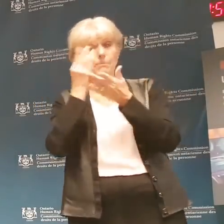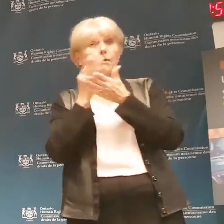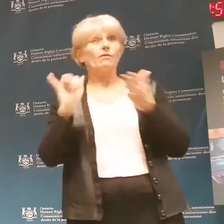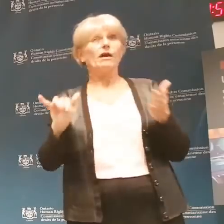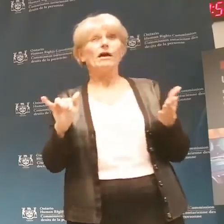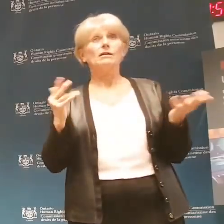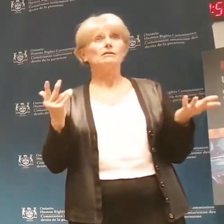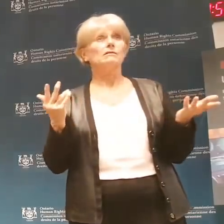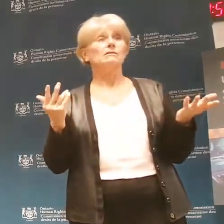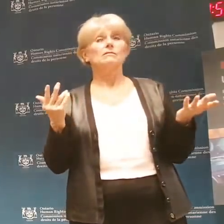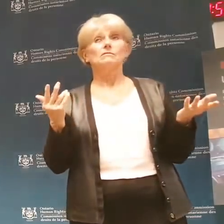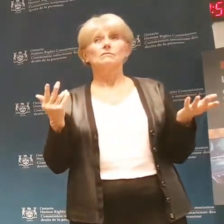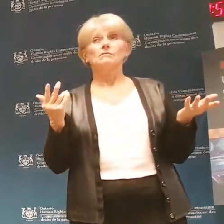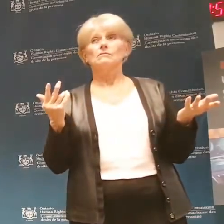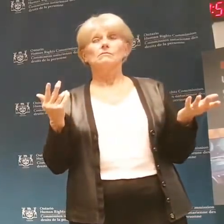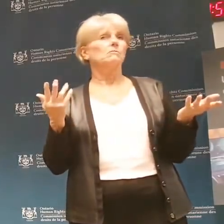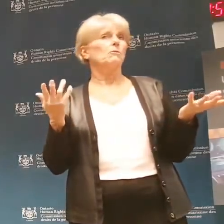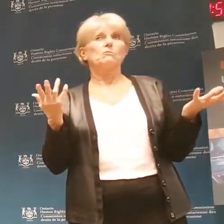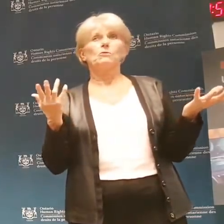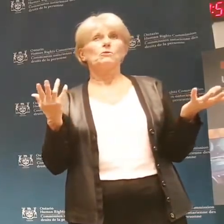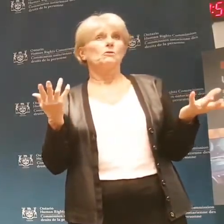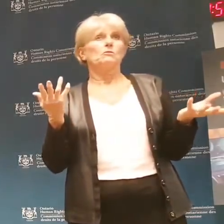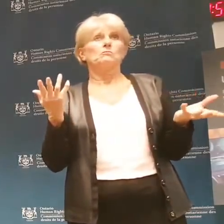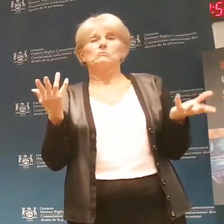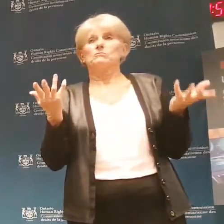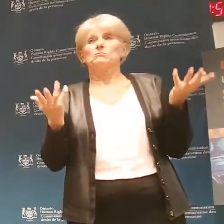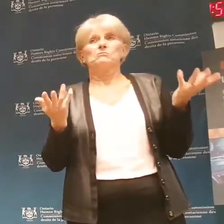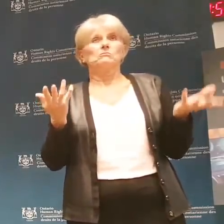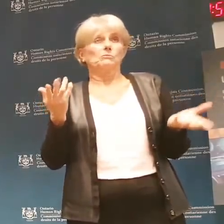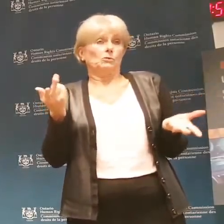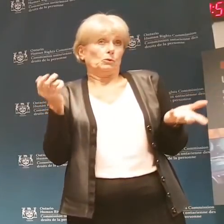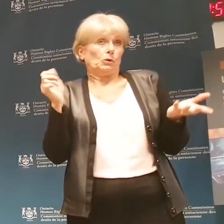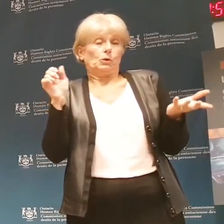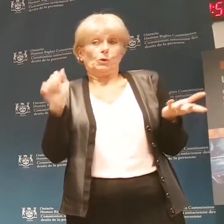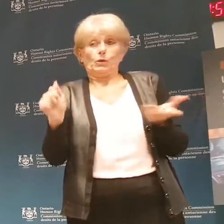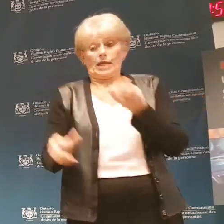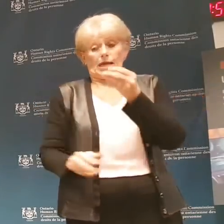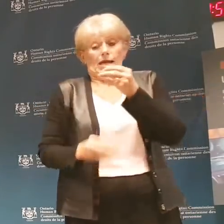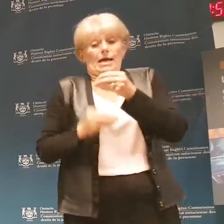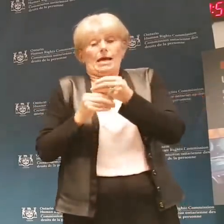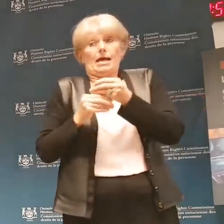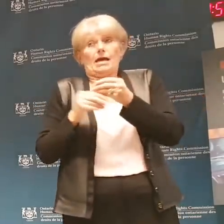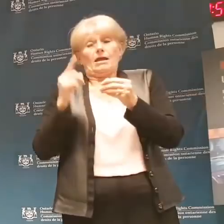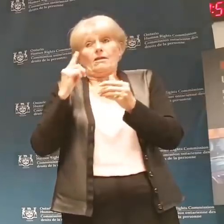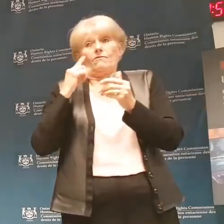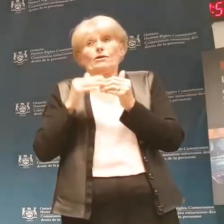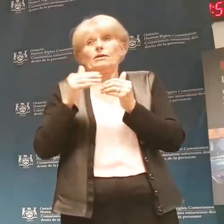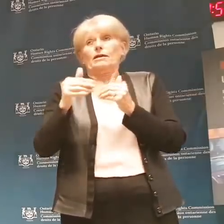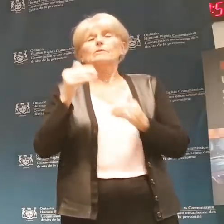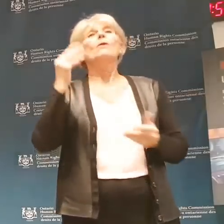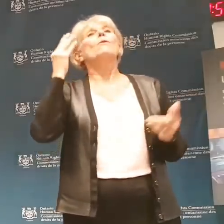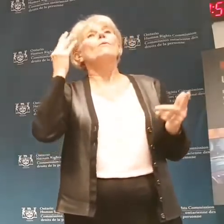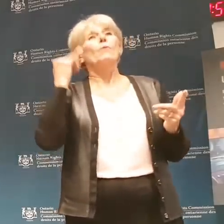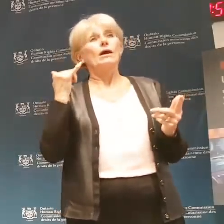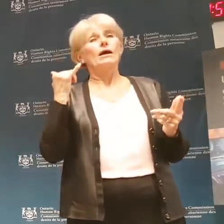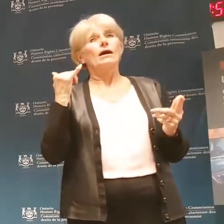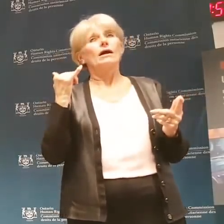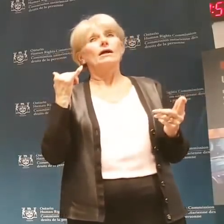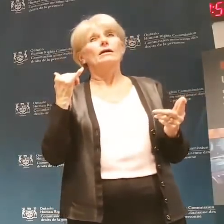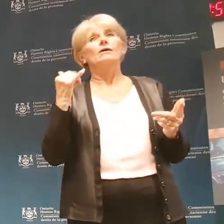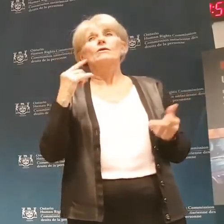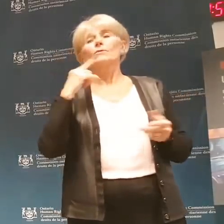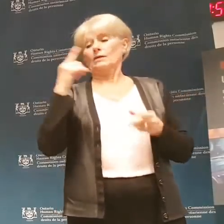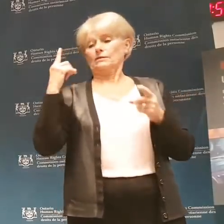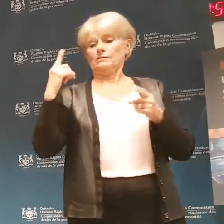and whether it's something that could be added to the mix, because over